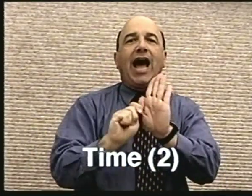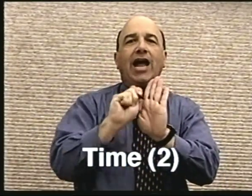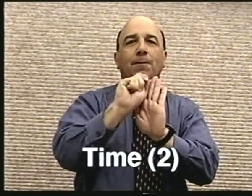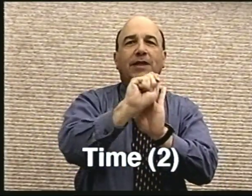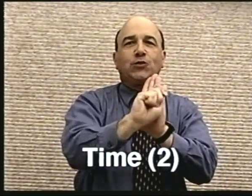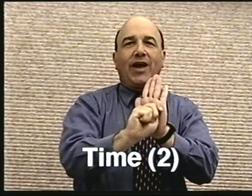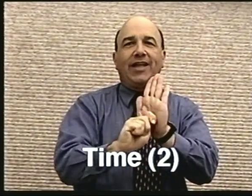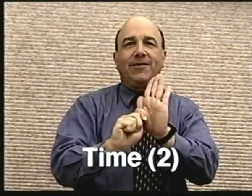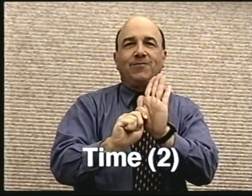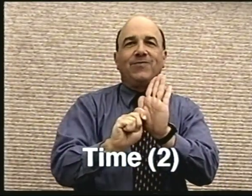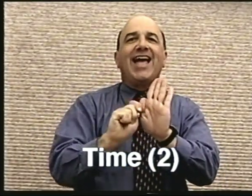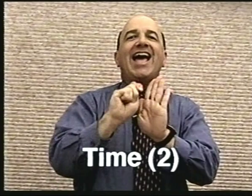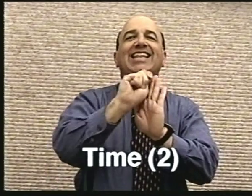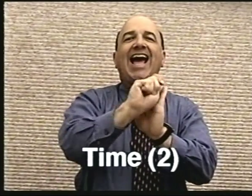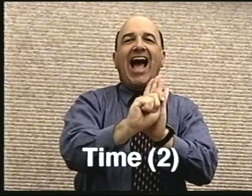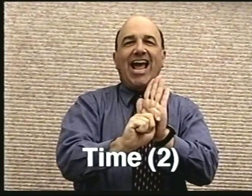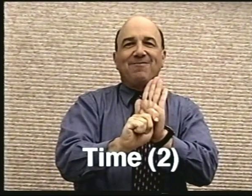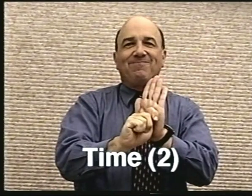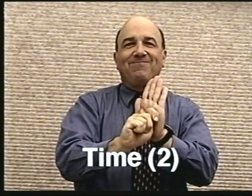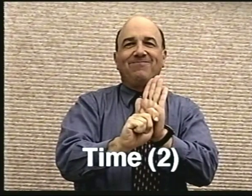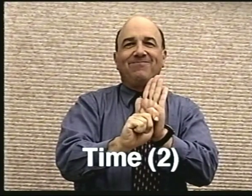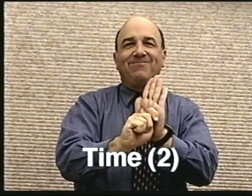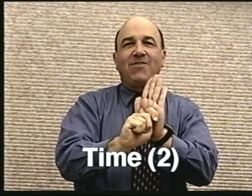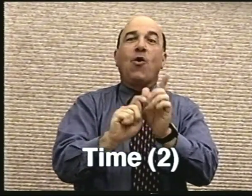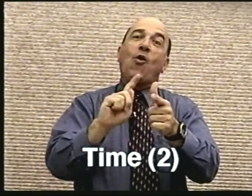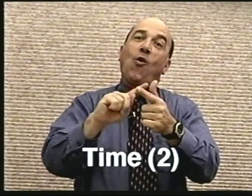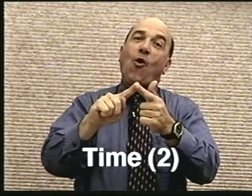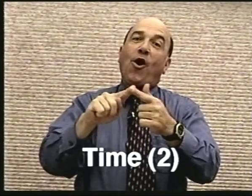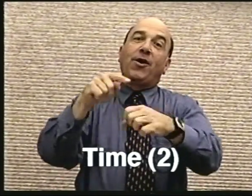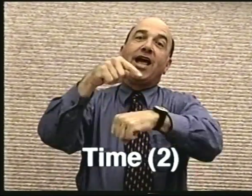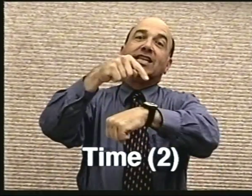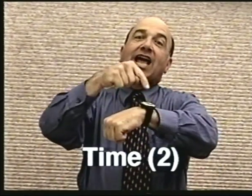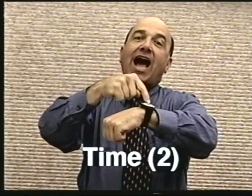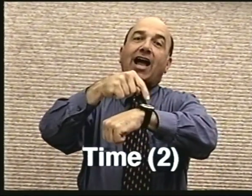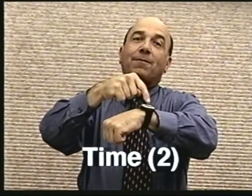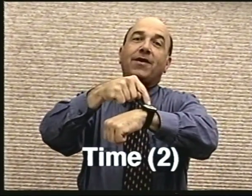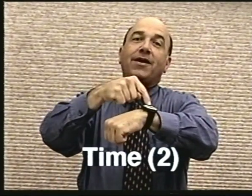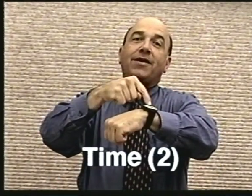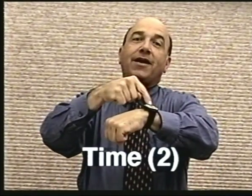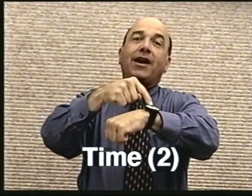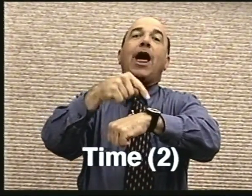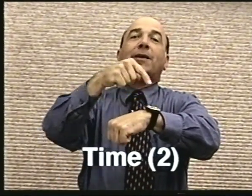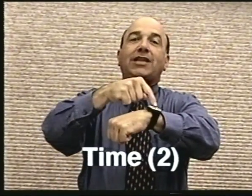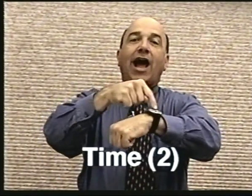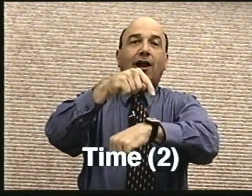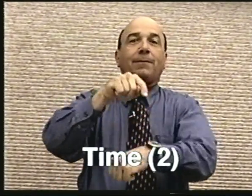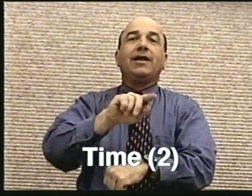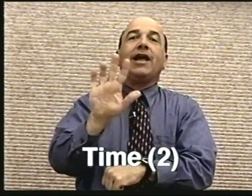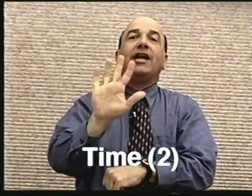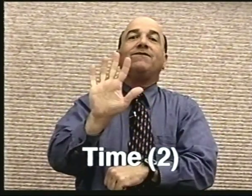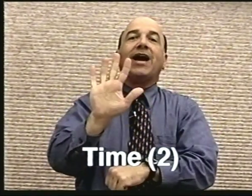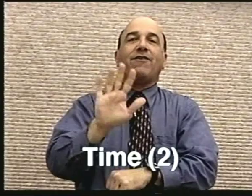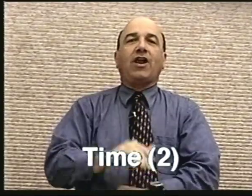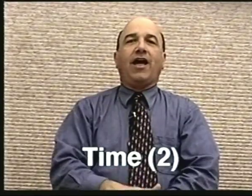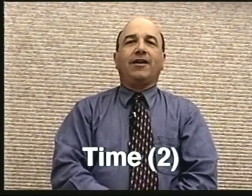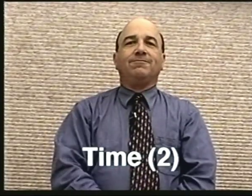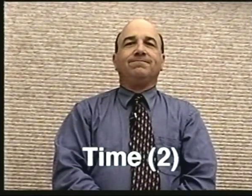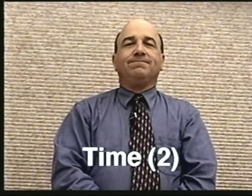time this way. Time. Or time. Like the time is 5 o'clock.